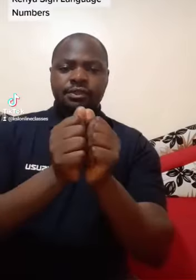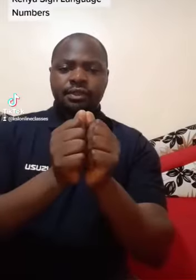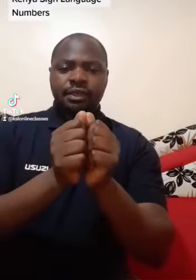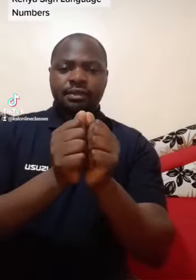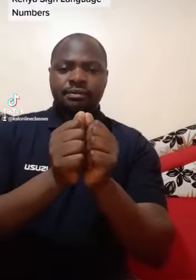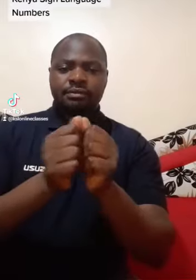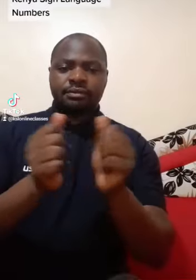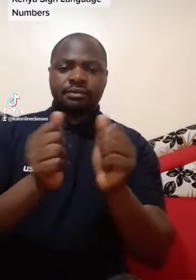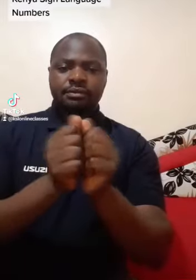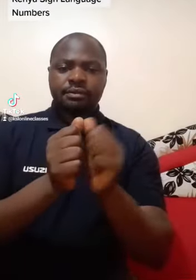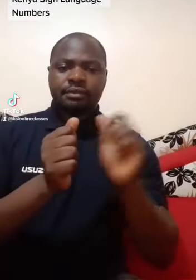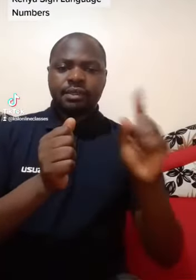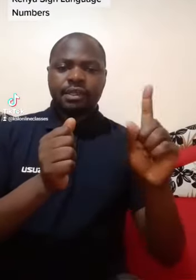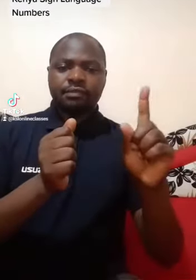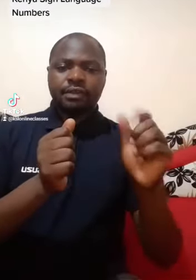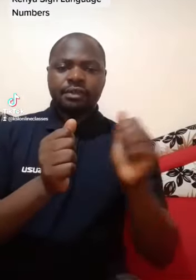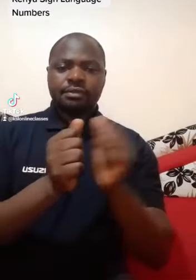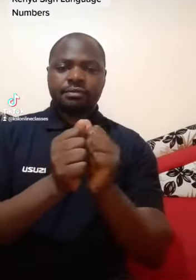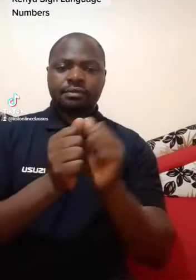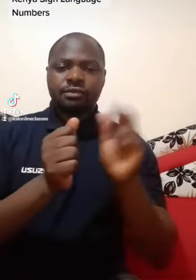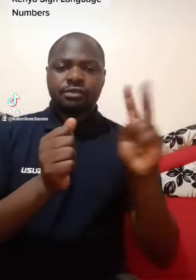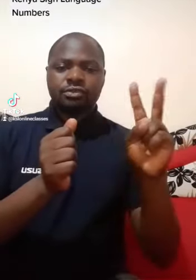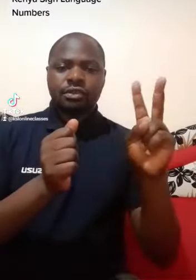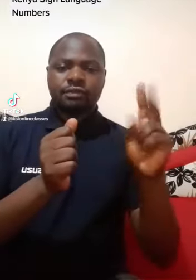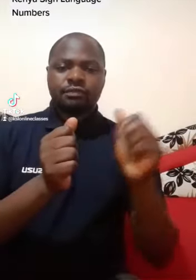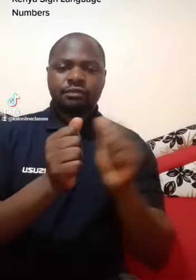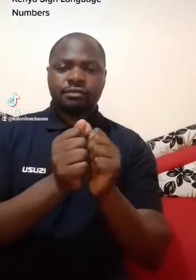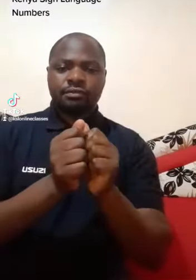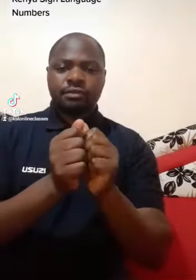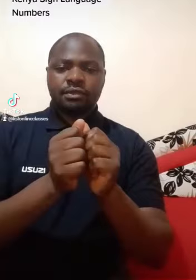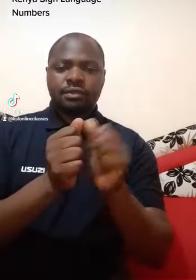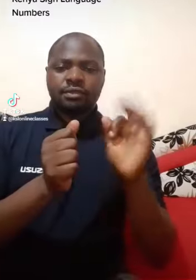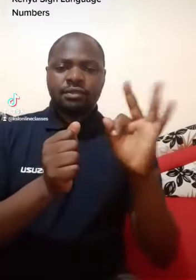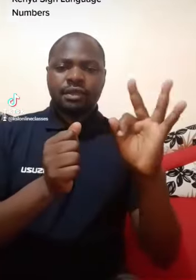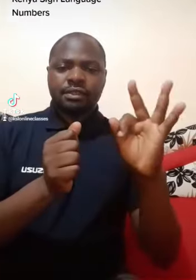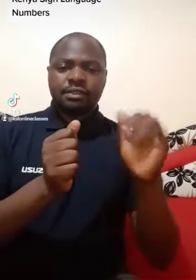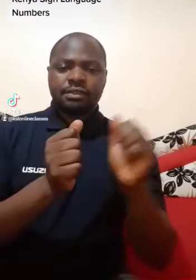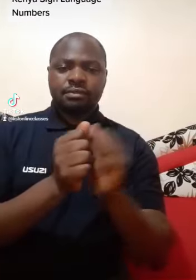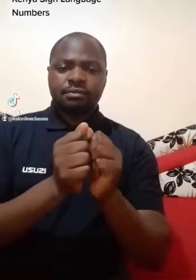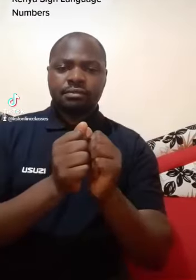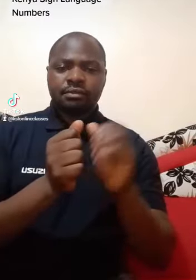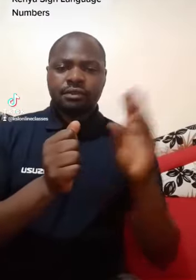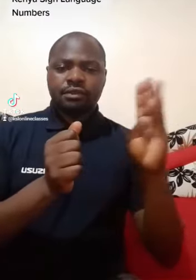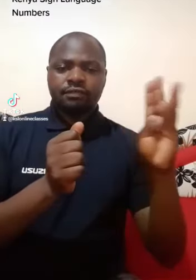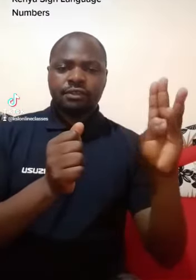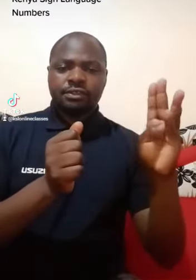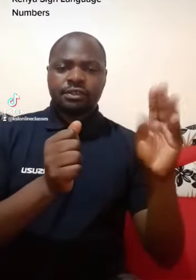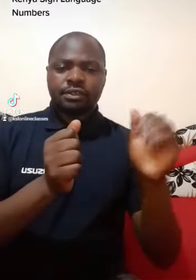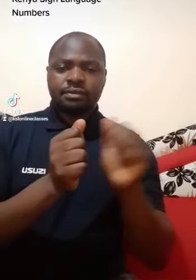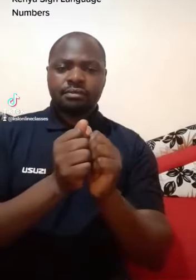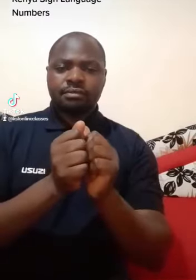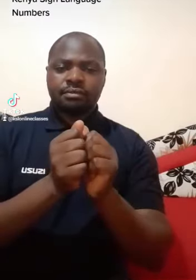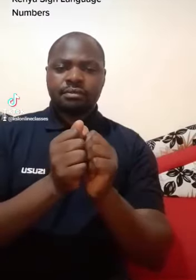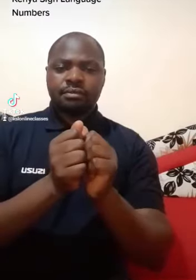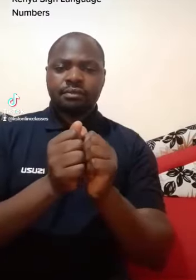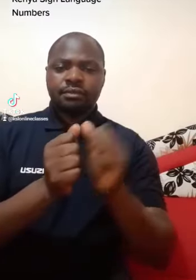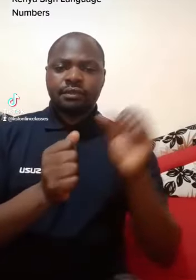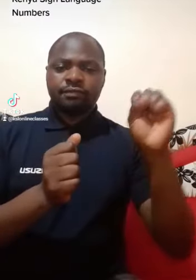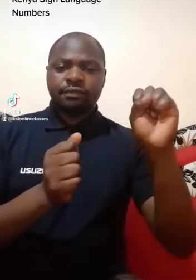10, 11, 12, 13, 14,